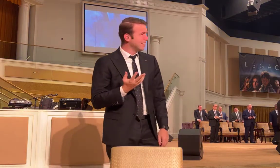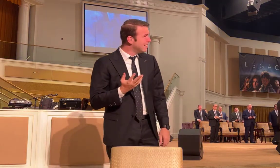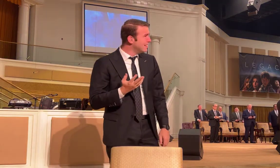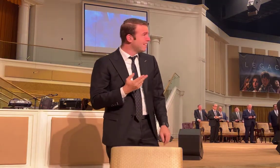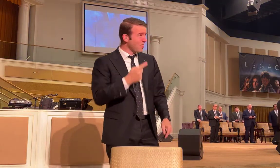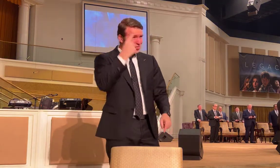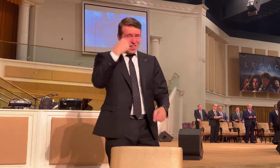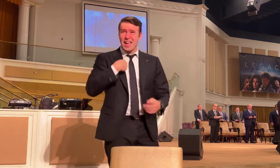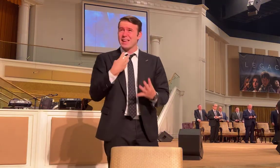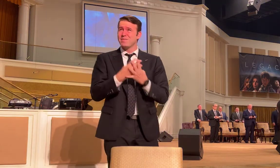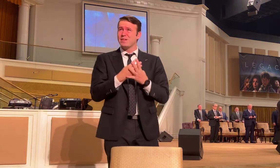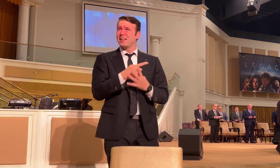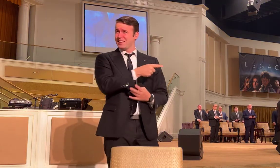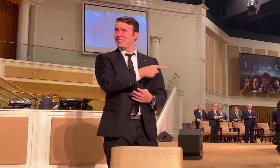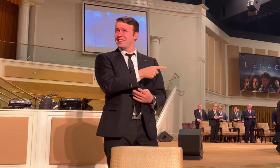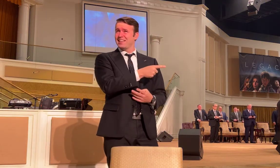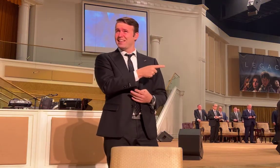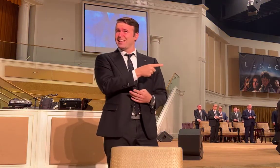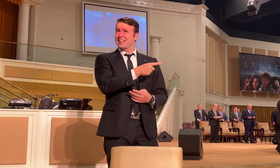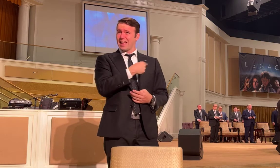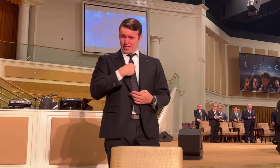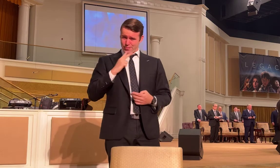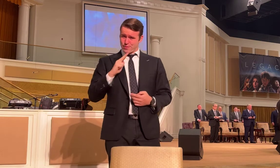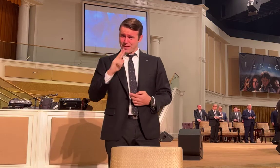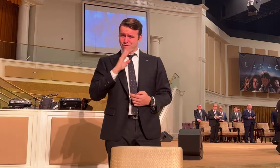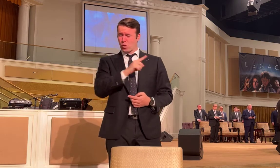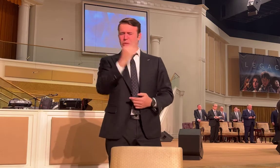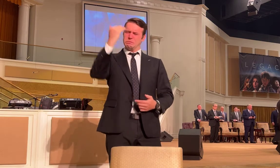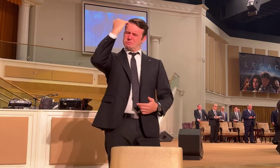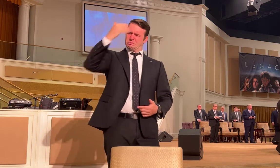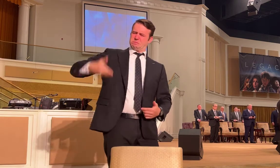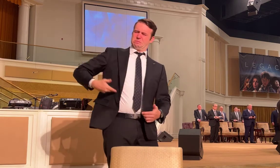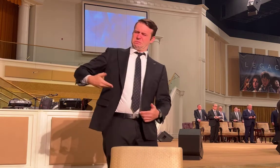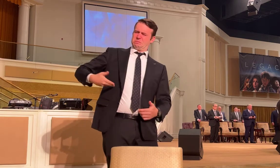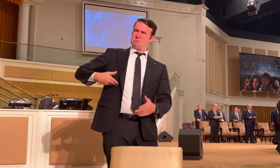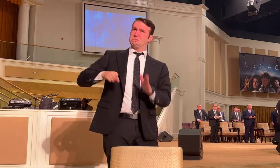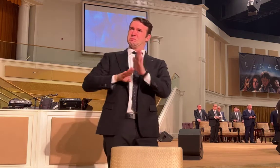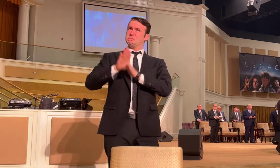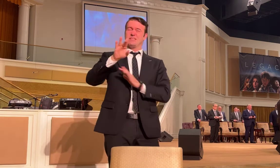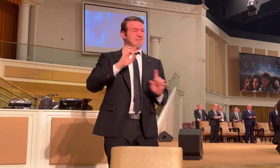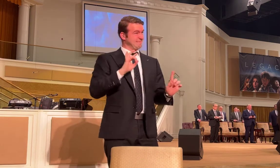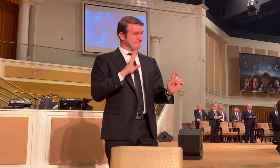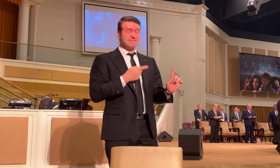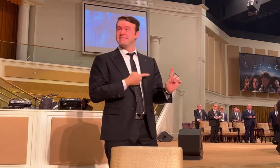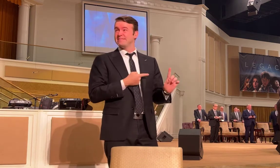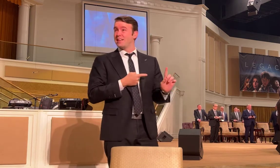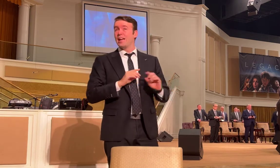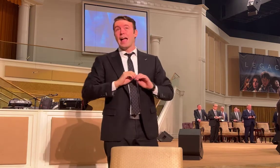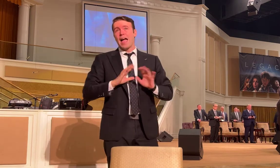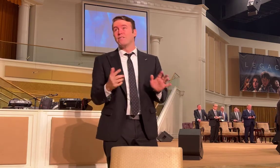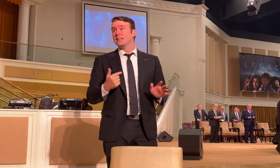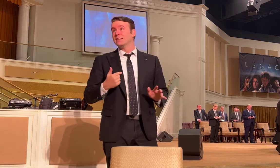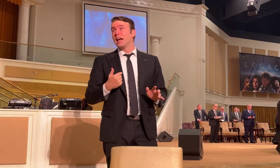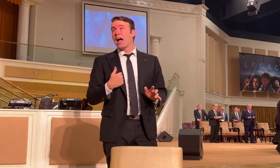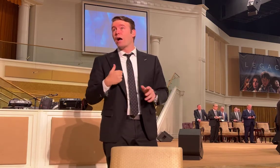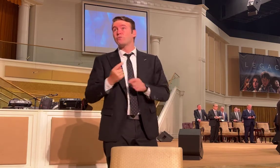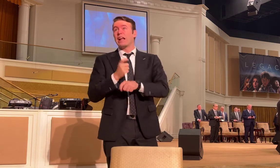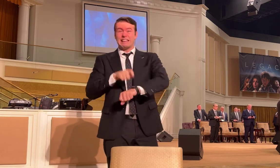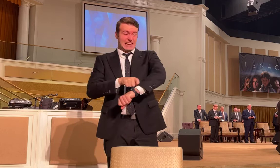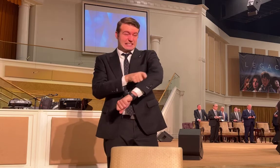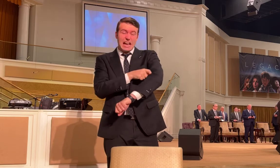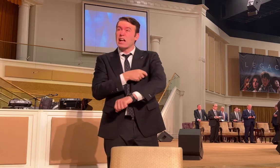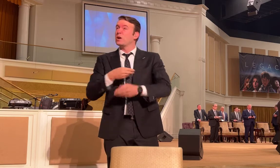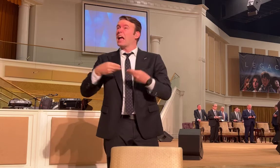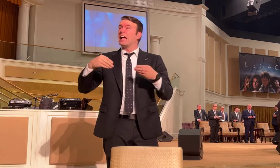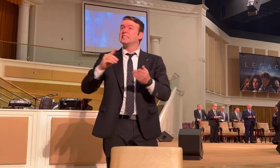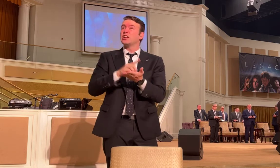Wow, you've got discernment. 3 and 4 years old, you just know the trajectory of children. Evidently, I was trying to get tattoos and